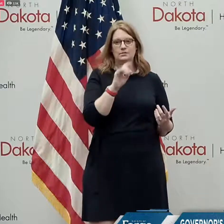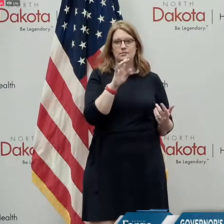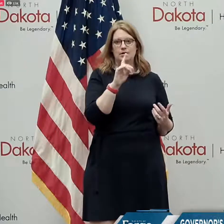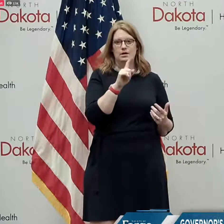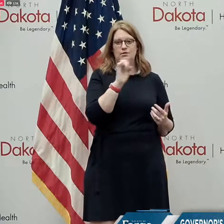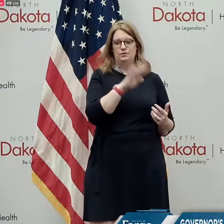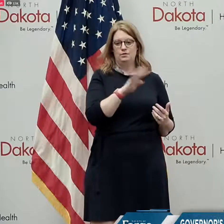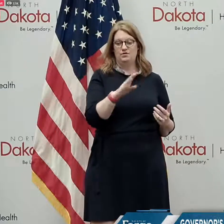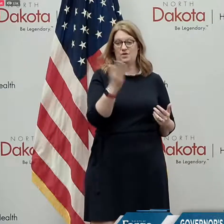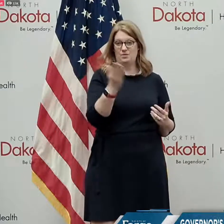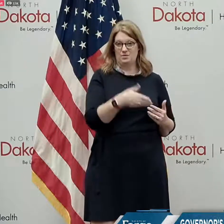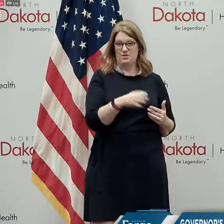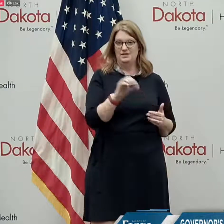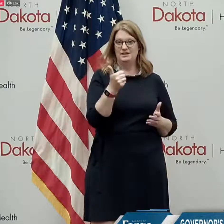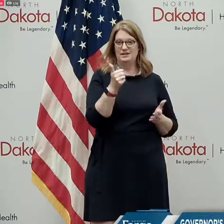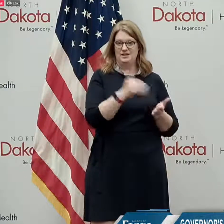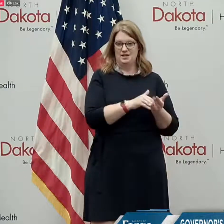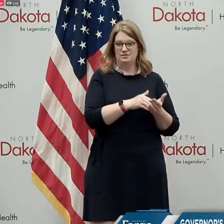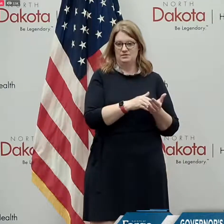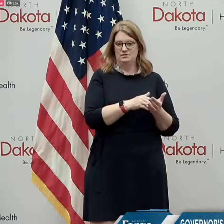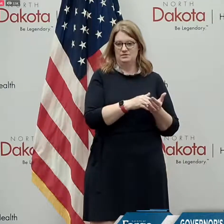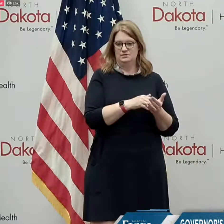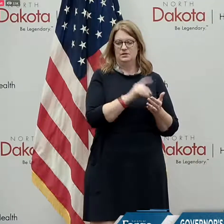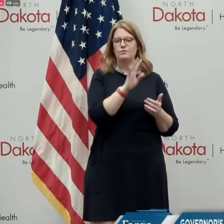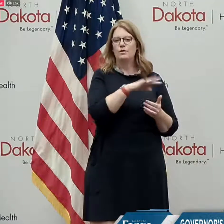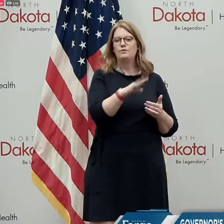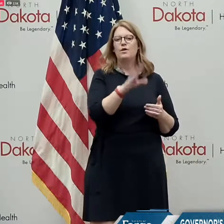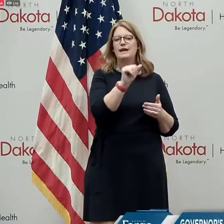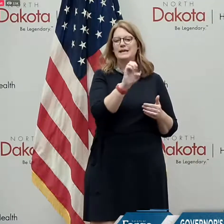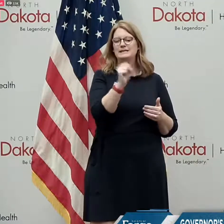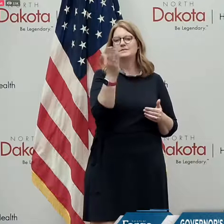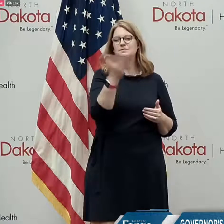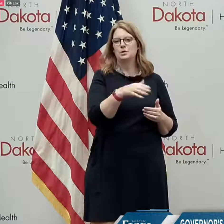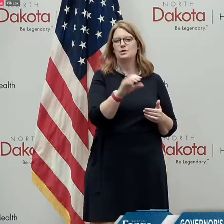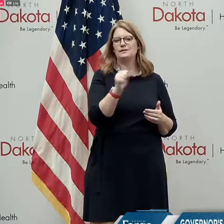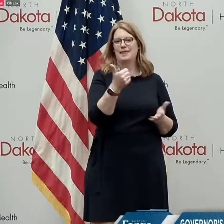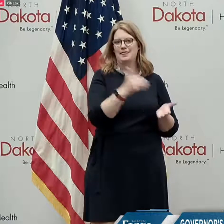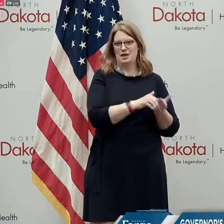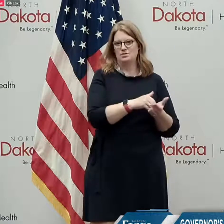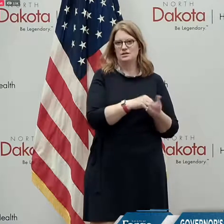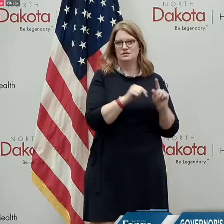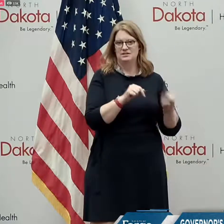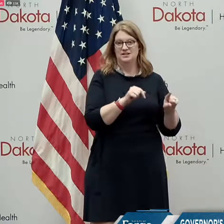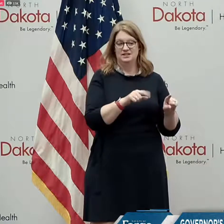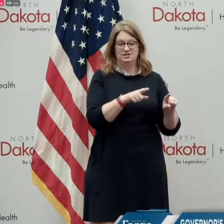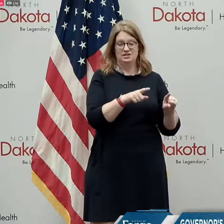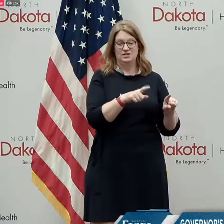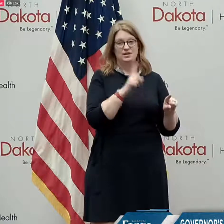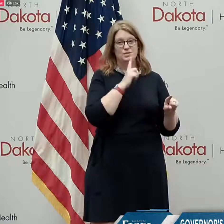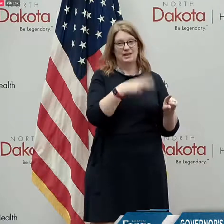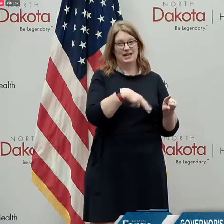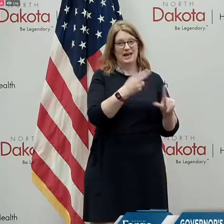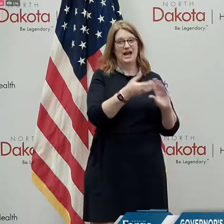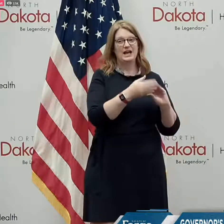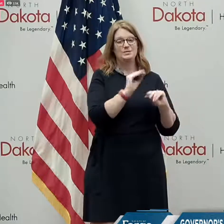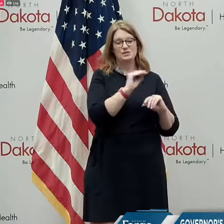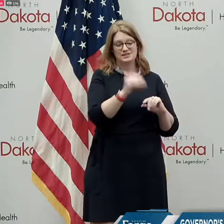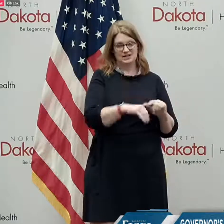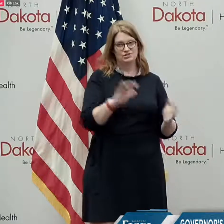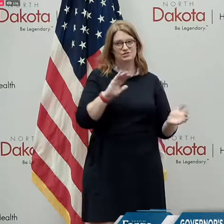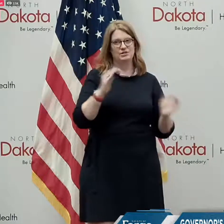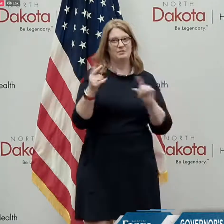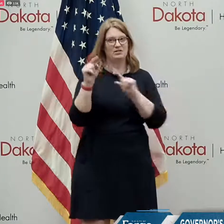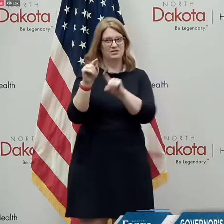10,000 residents, that's the second highest actives per capita in the state, behind Burley Morton. And so again, we want